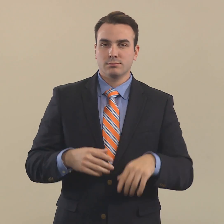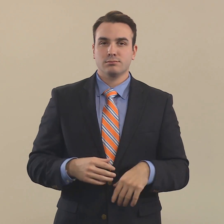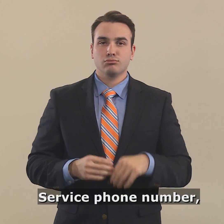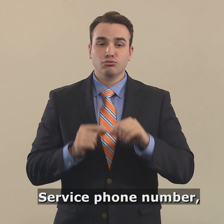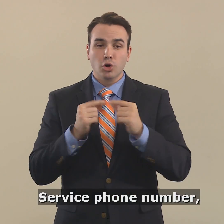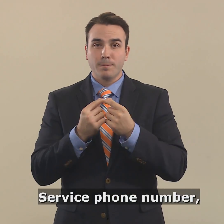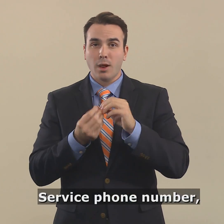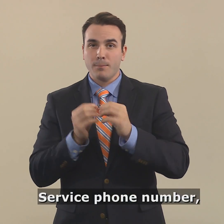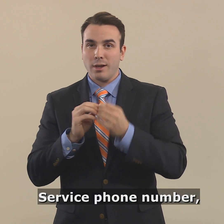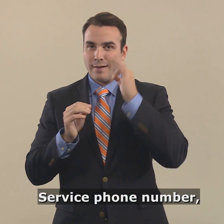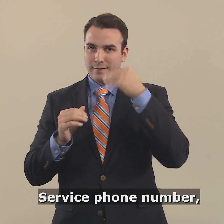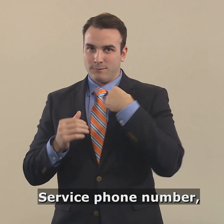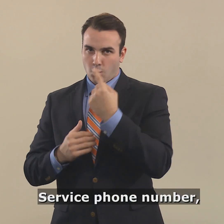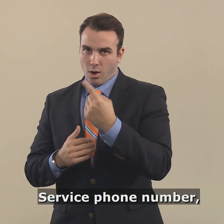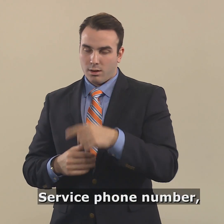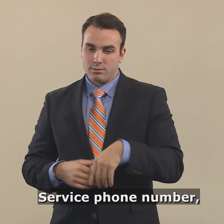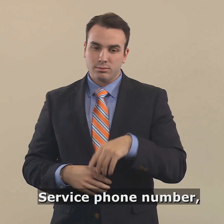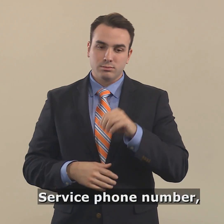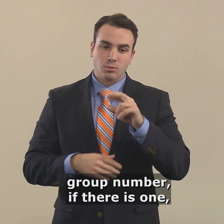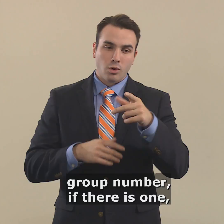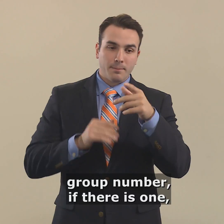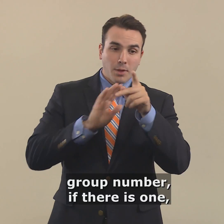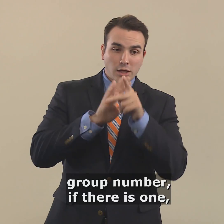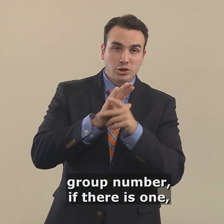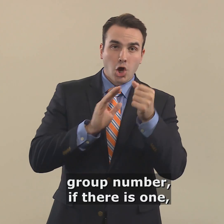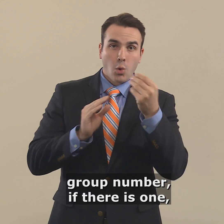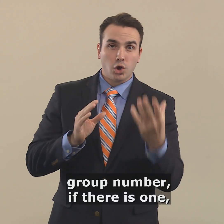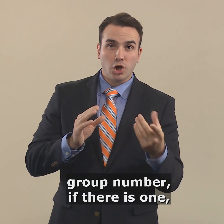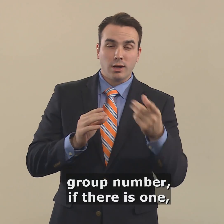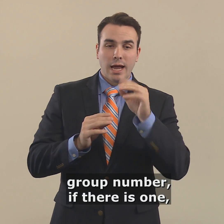Service phone number. Group number if there is one.